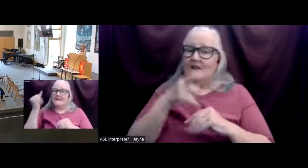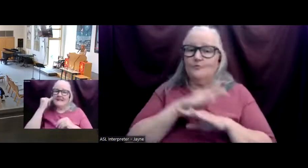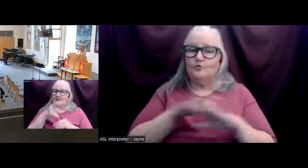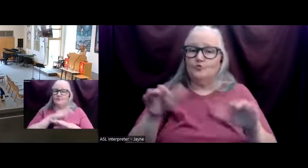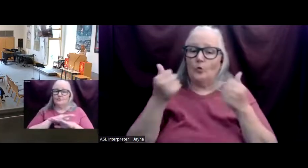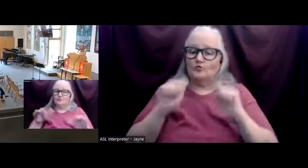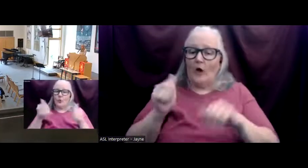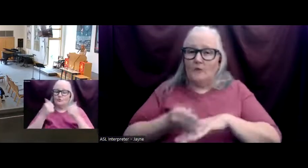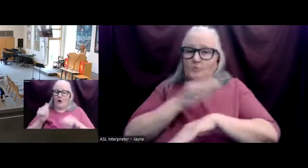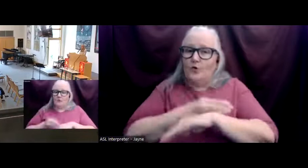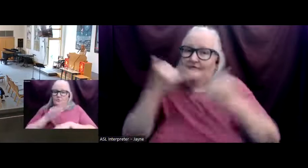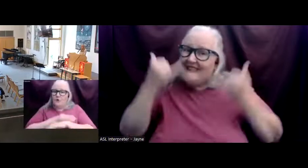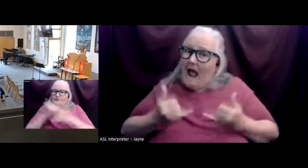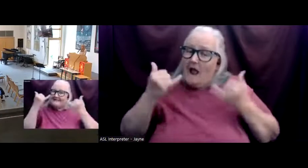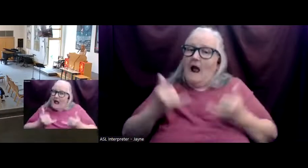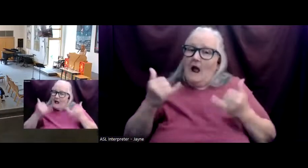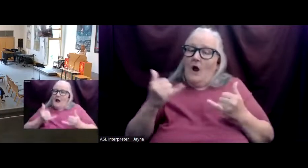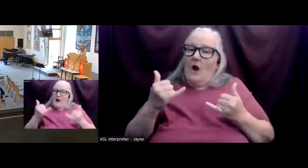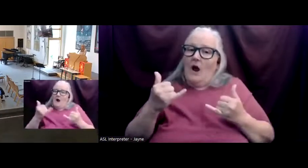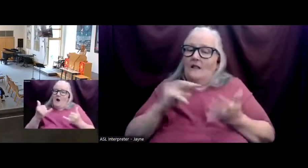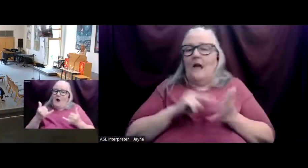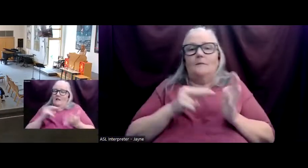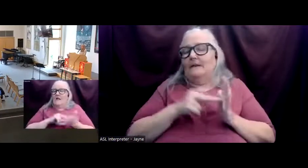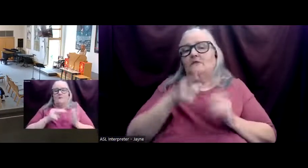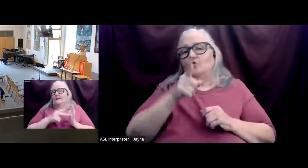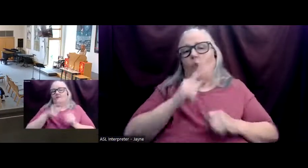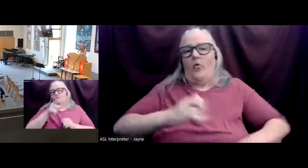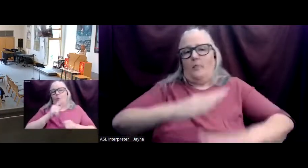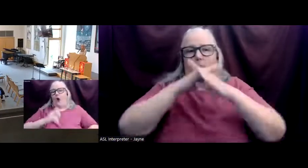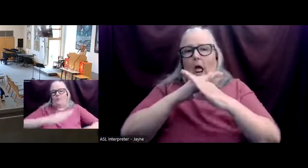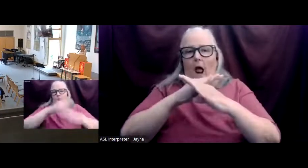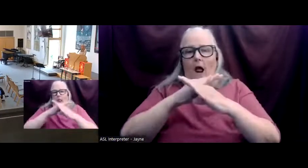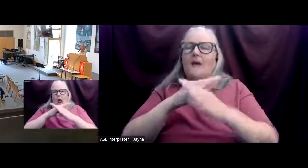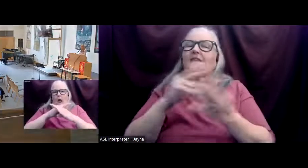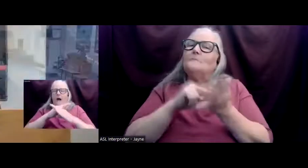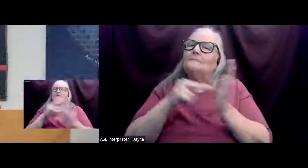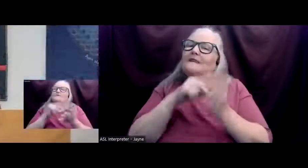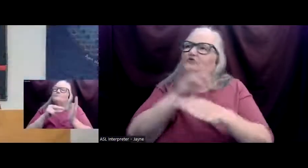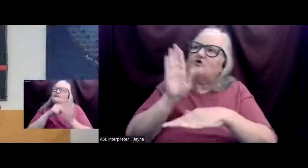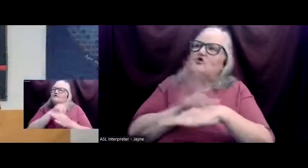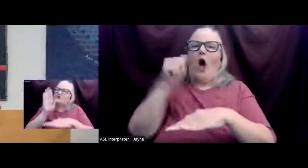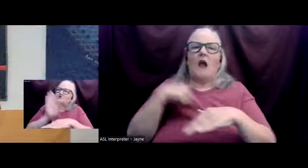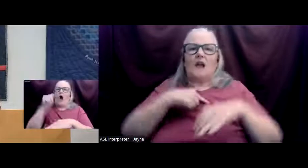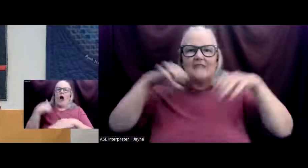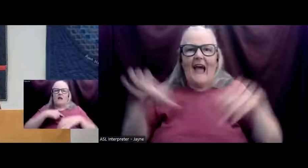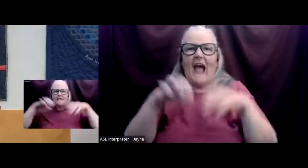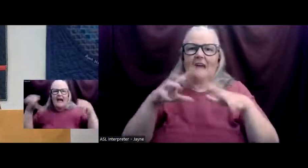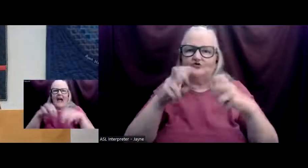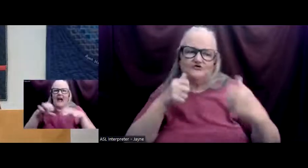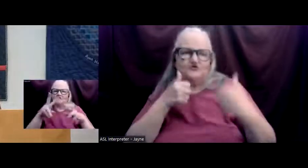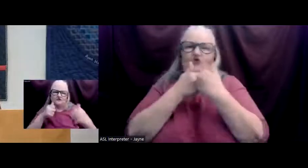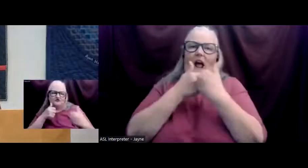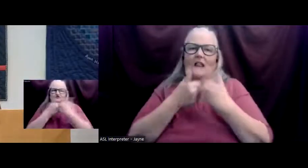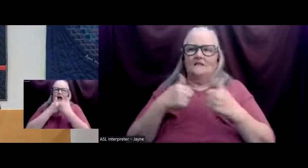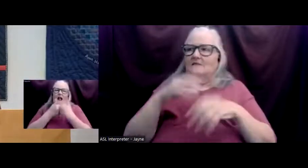something better, then as far as I can tell, you are just in the way. It's a call to action. It's a challenge to make Earth a